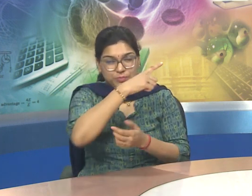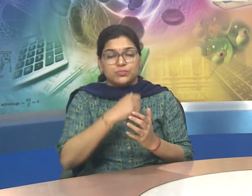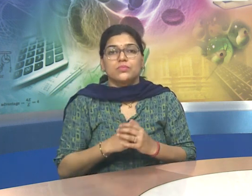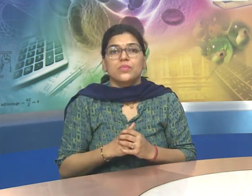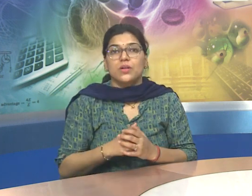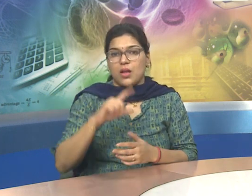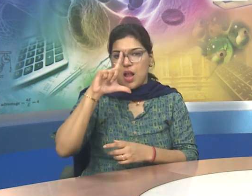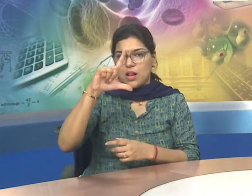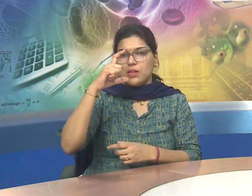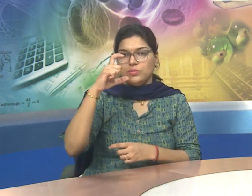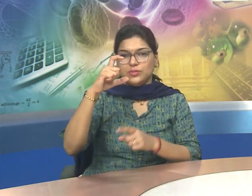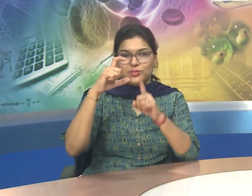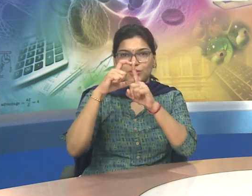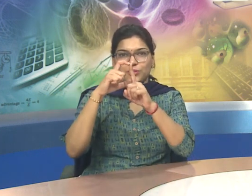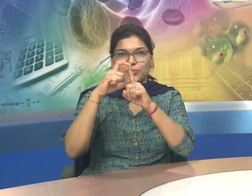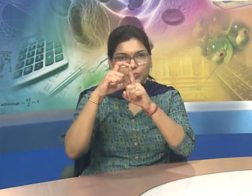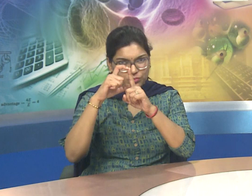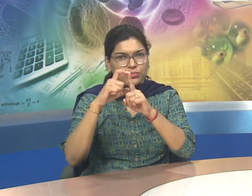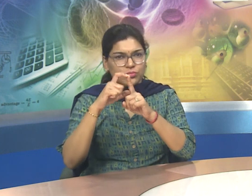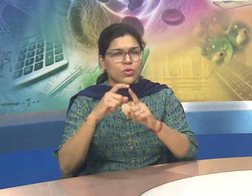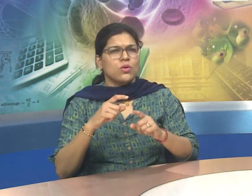type visual display unit.